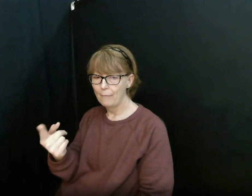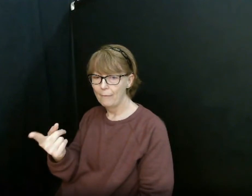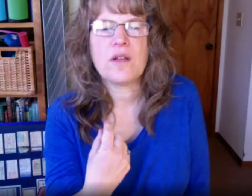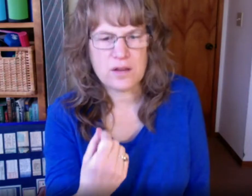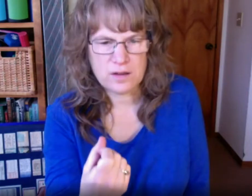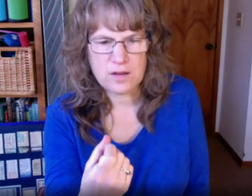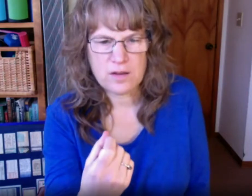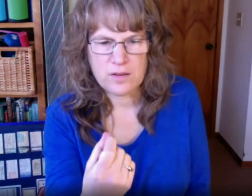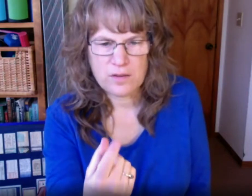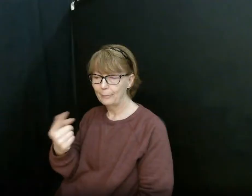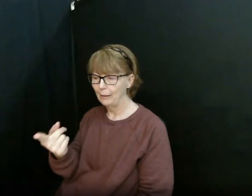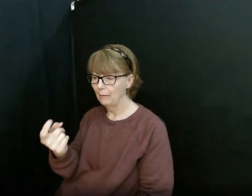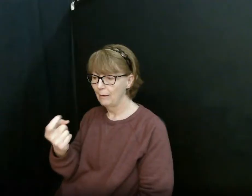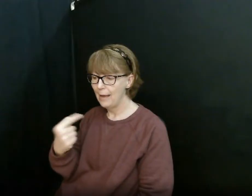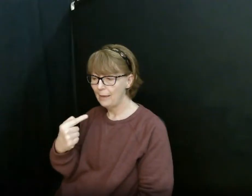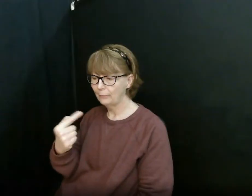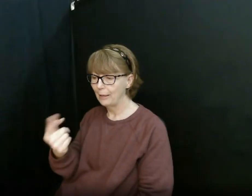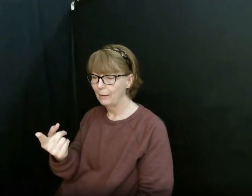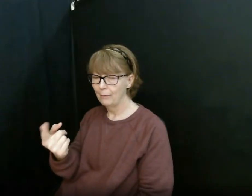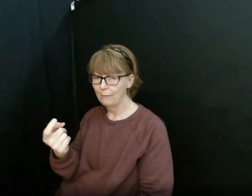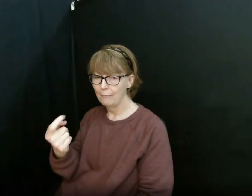Okay. Ask me. Ask me.